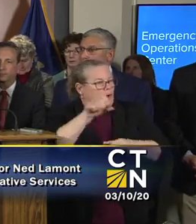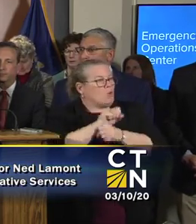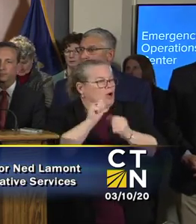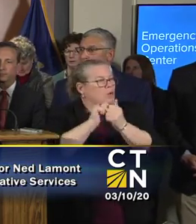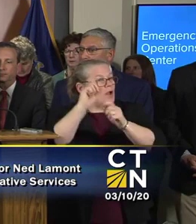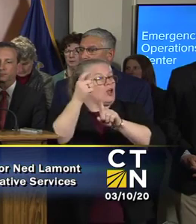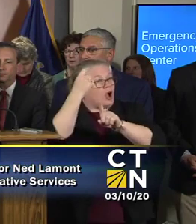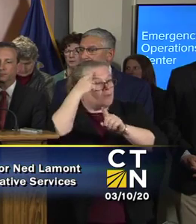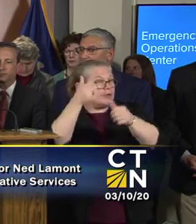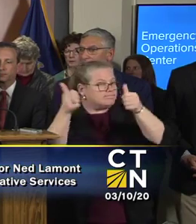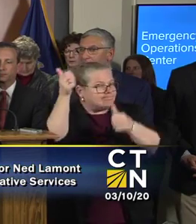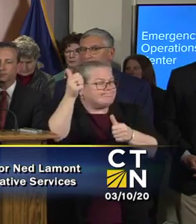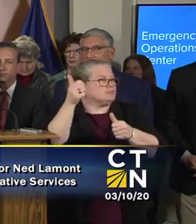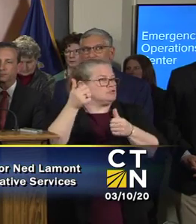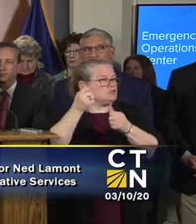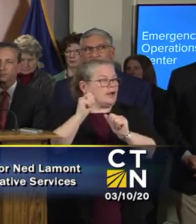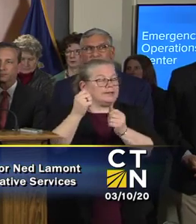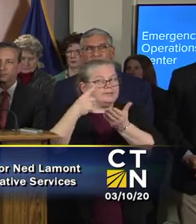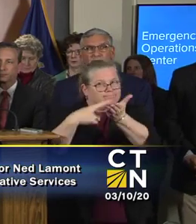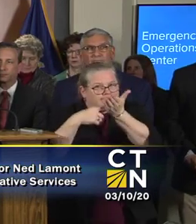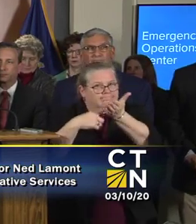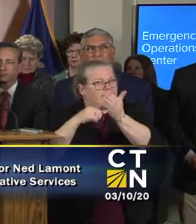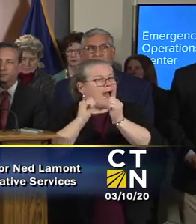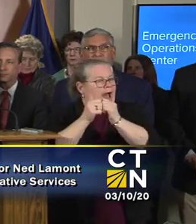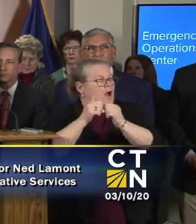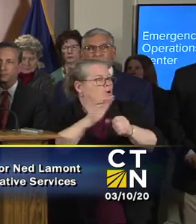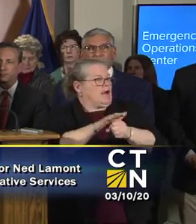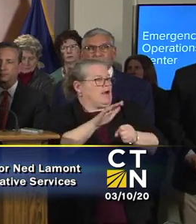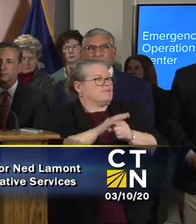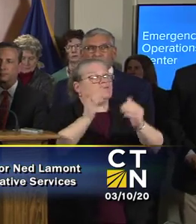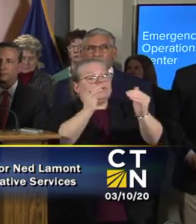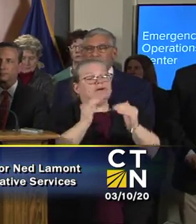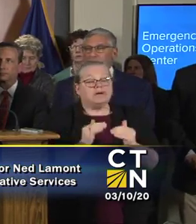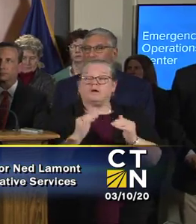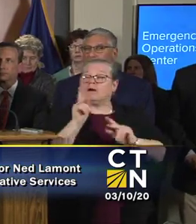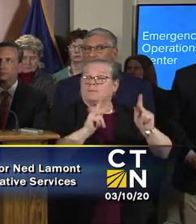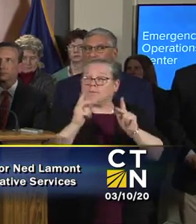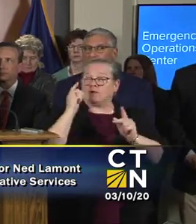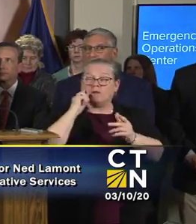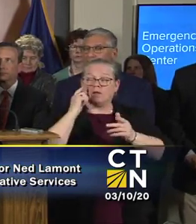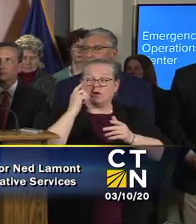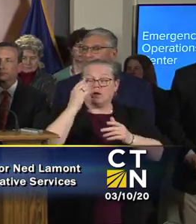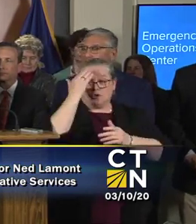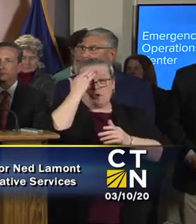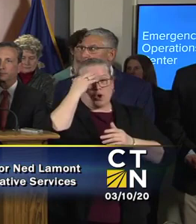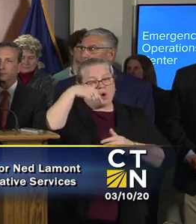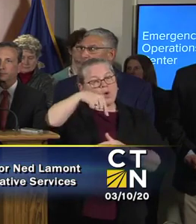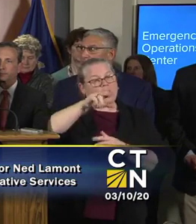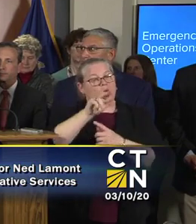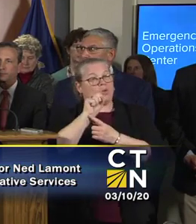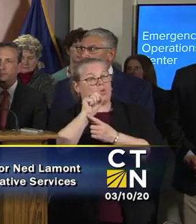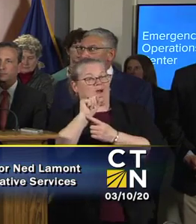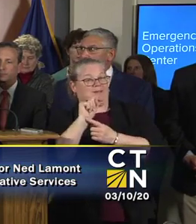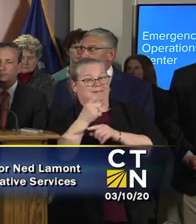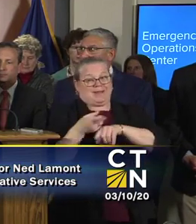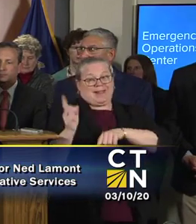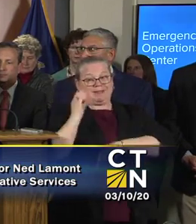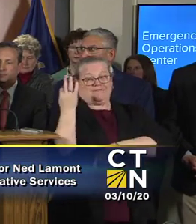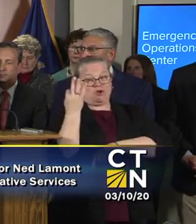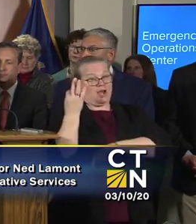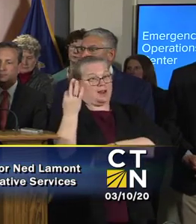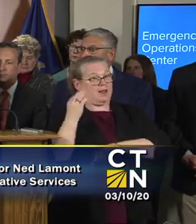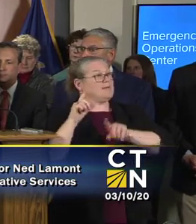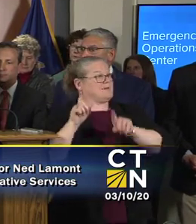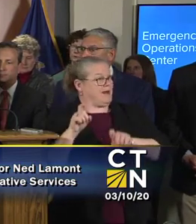the private providers. We've talked, I think everyone's aware that Quest went online with a commercial test last Friday. Last night